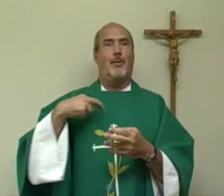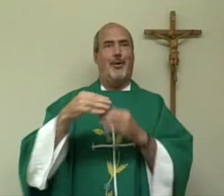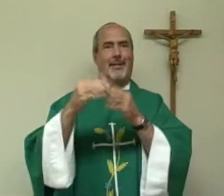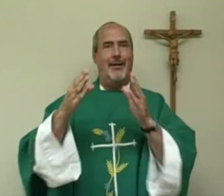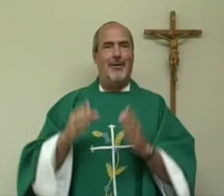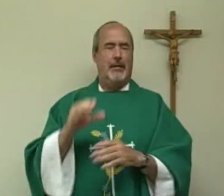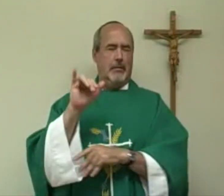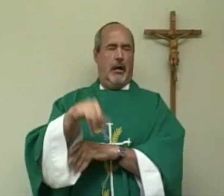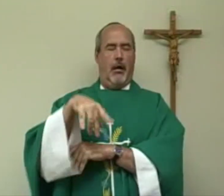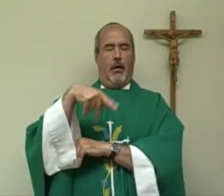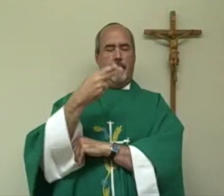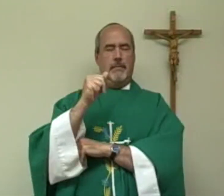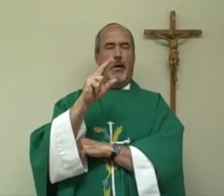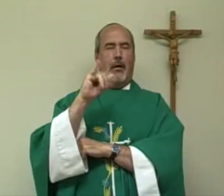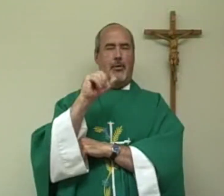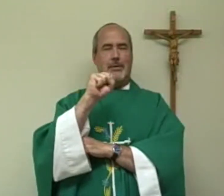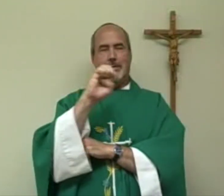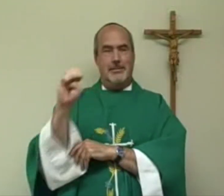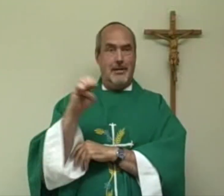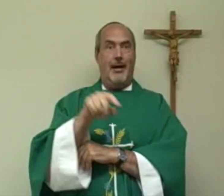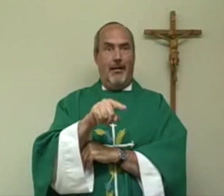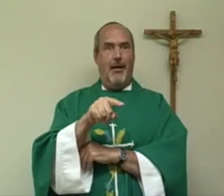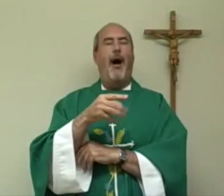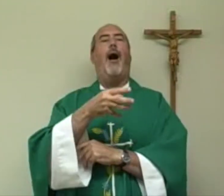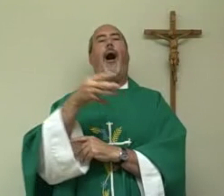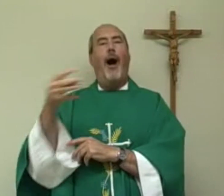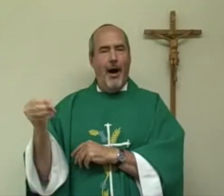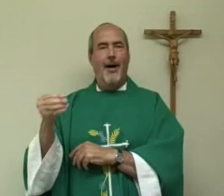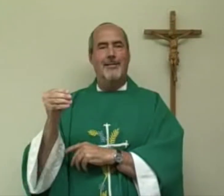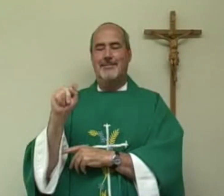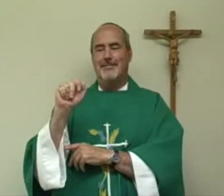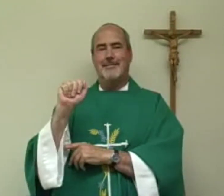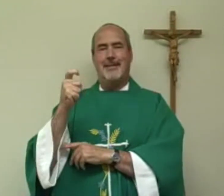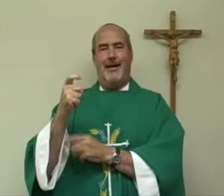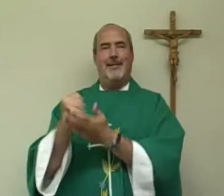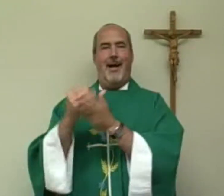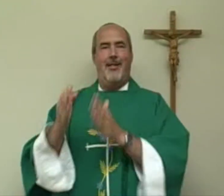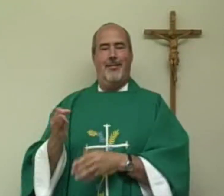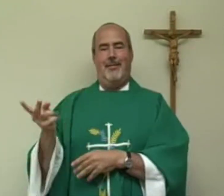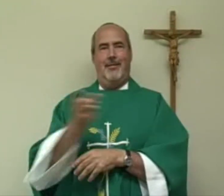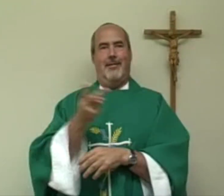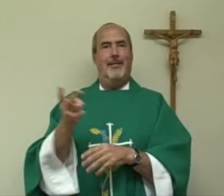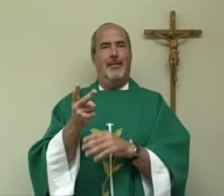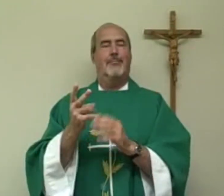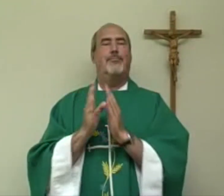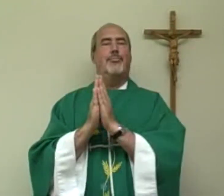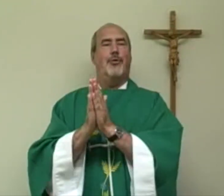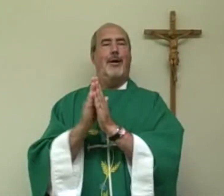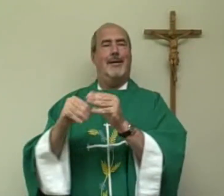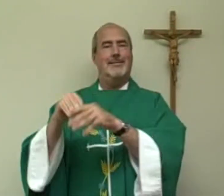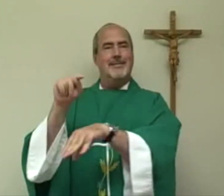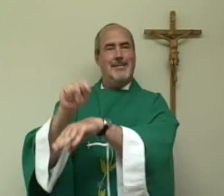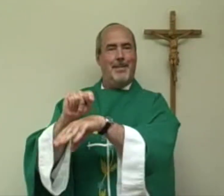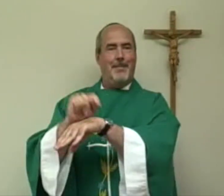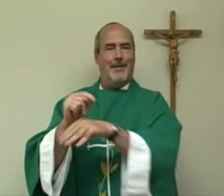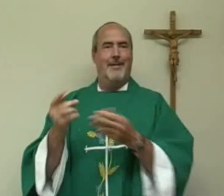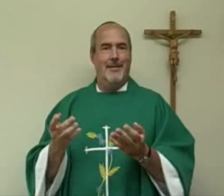a parable about the Jewish religious leader, the Pharisee, and the tax collector, who were both